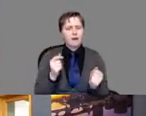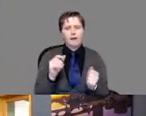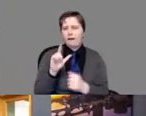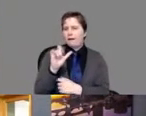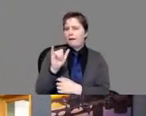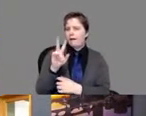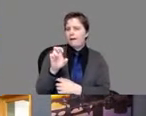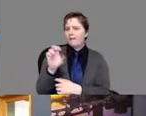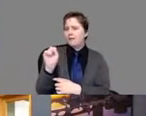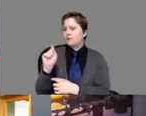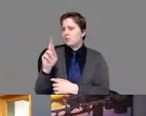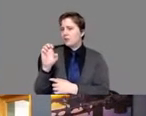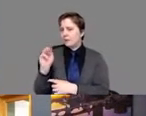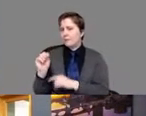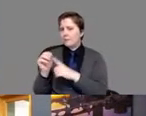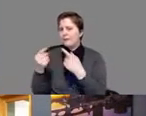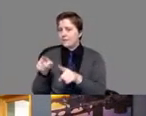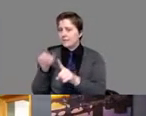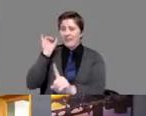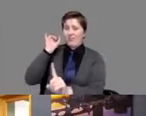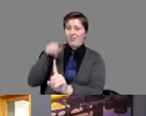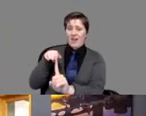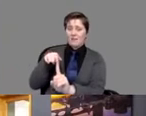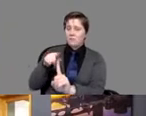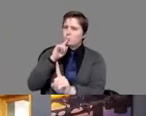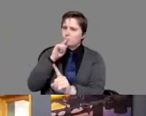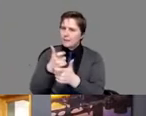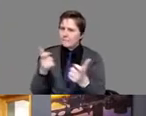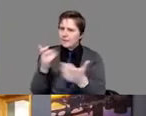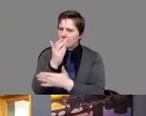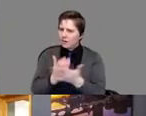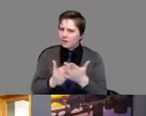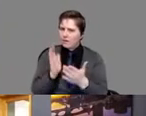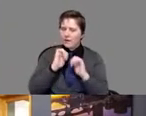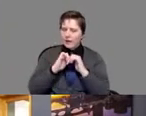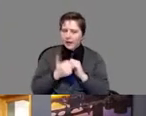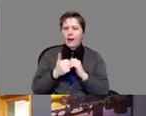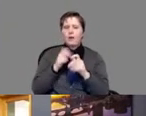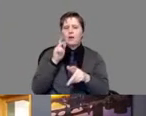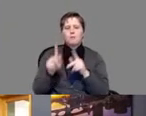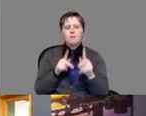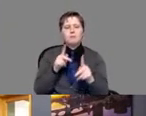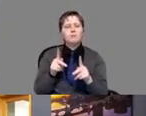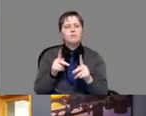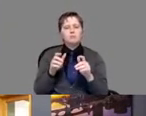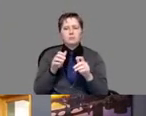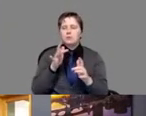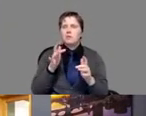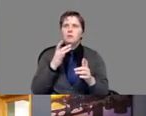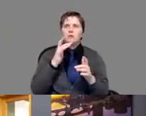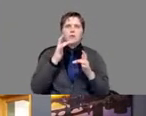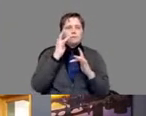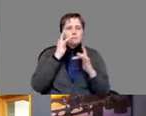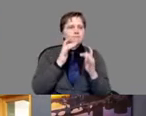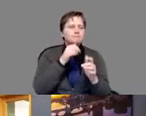stream events were going to be a really big part of how people cope and